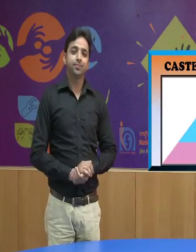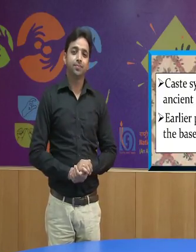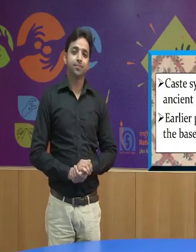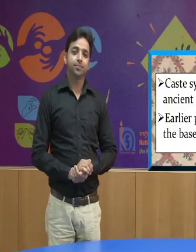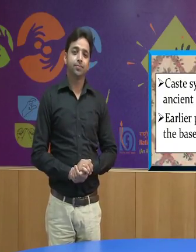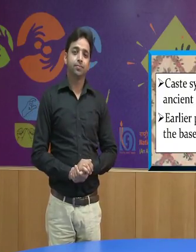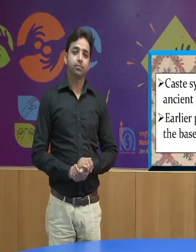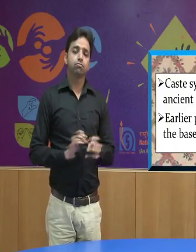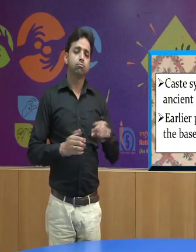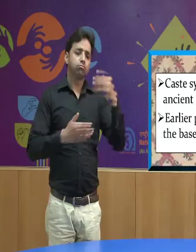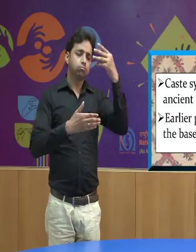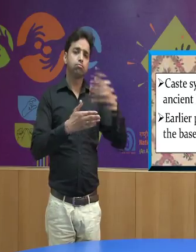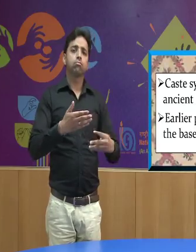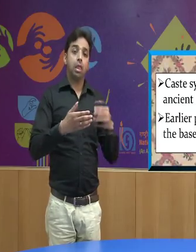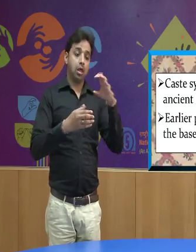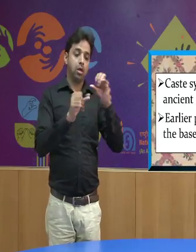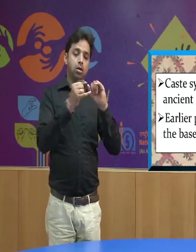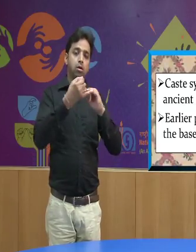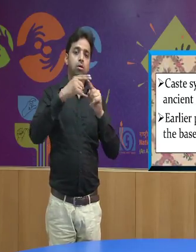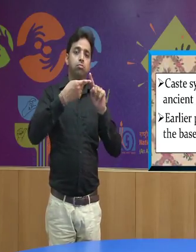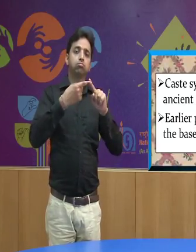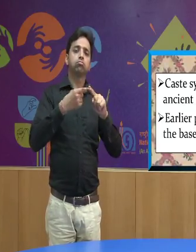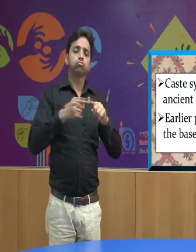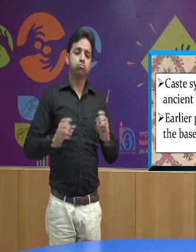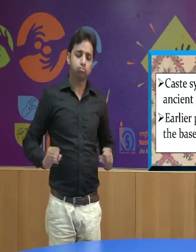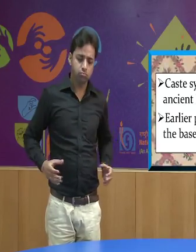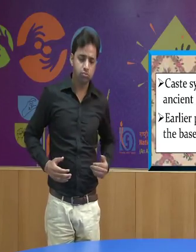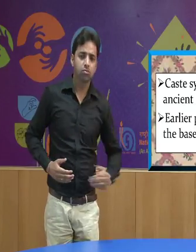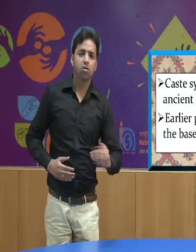The caste system started during ancient India.